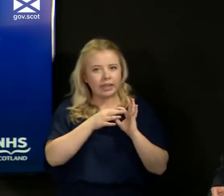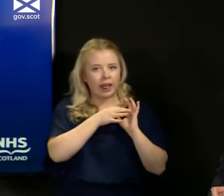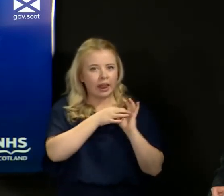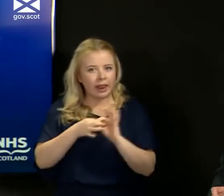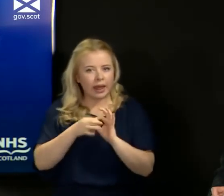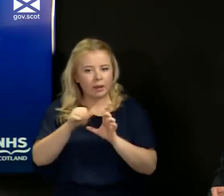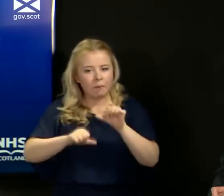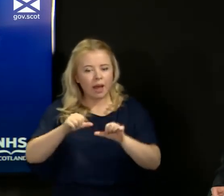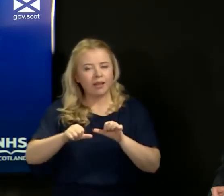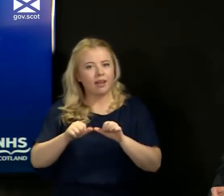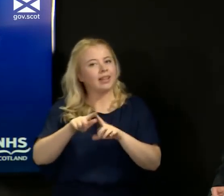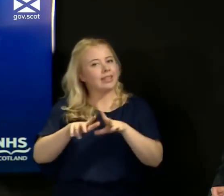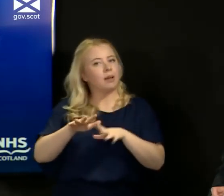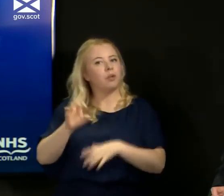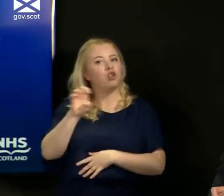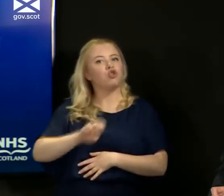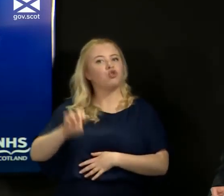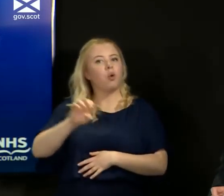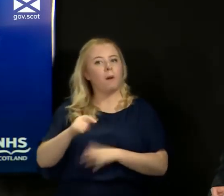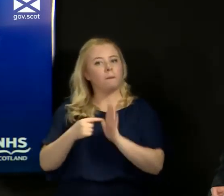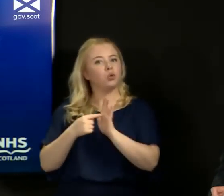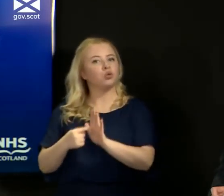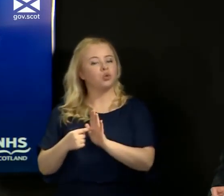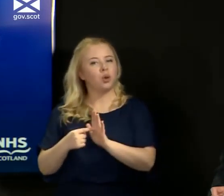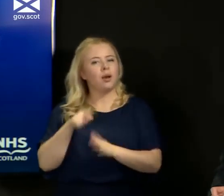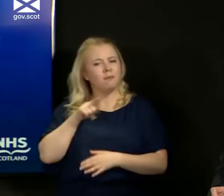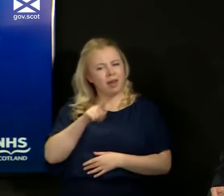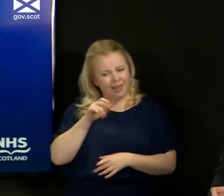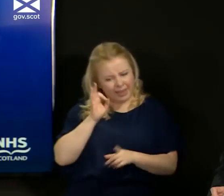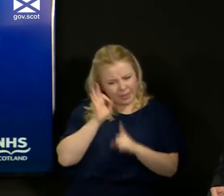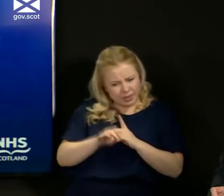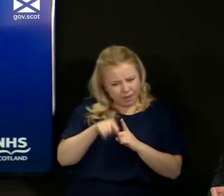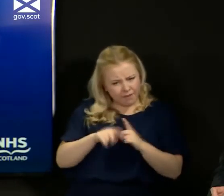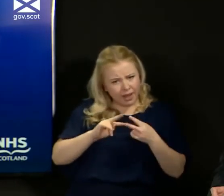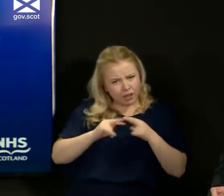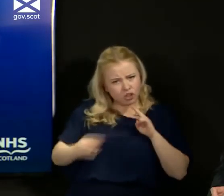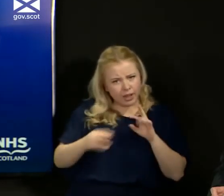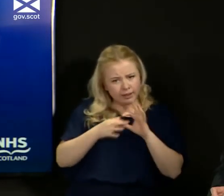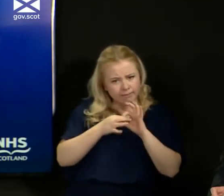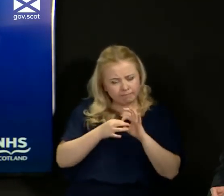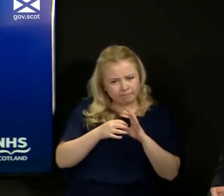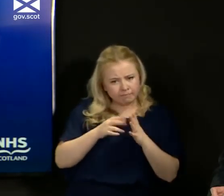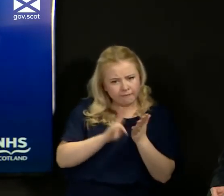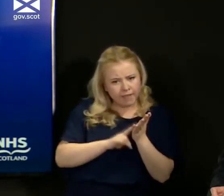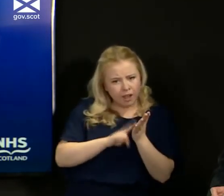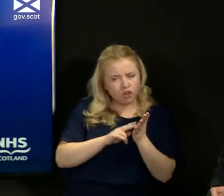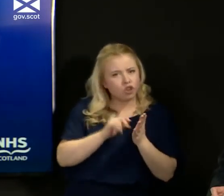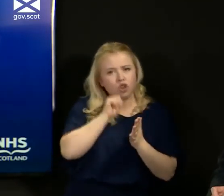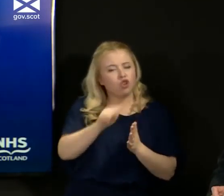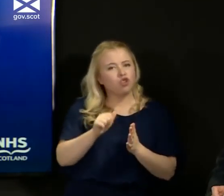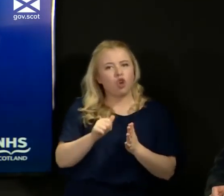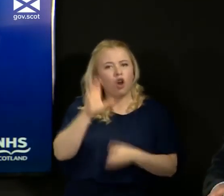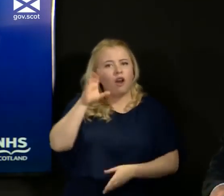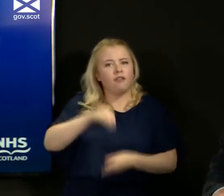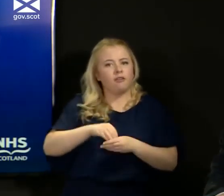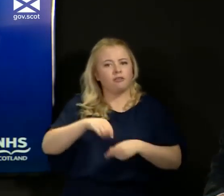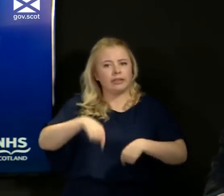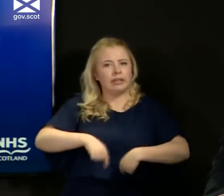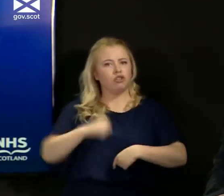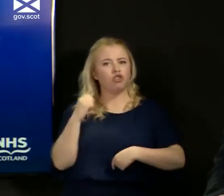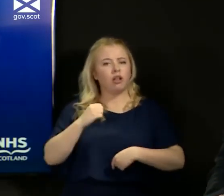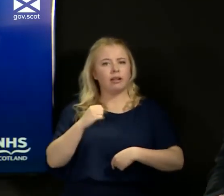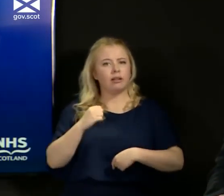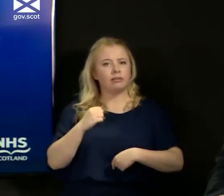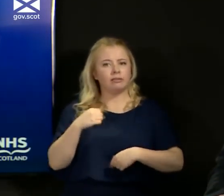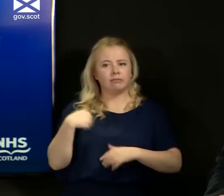However, this particular sublineage of the virus has not been detected in Scotland since towards the end of March. This